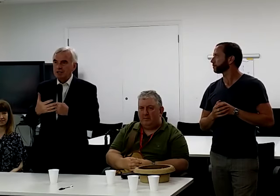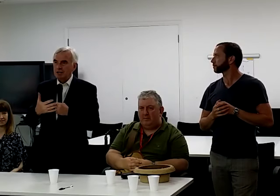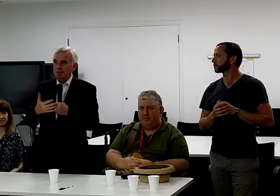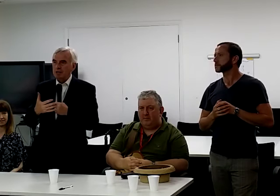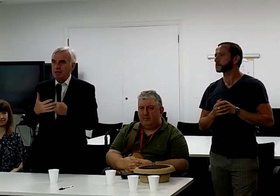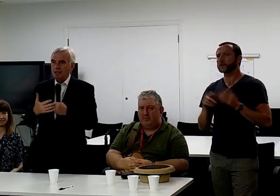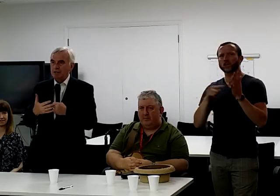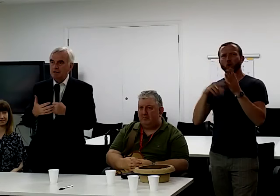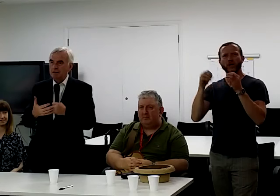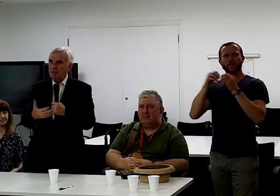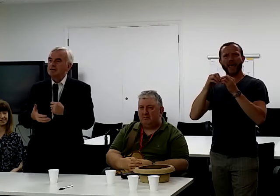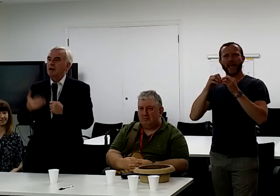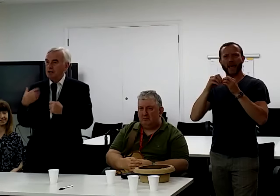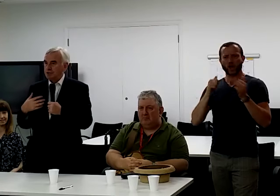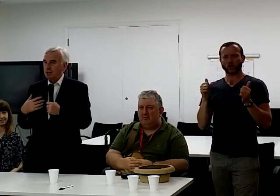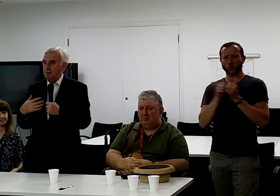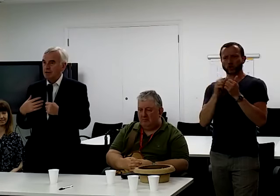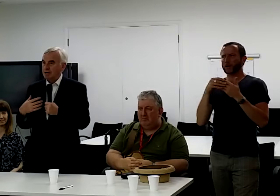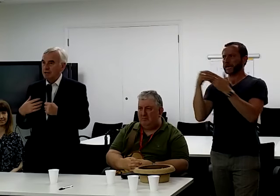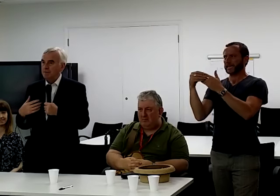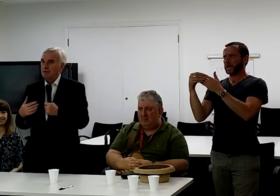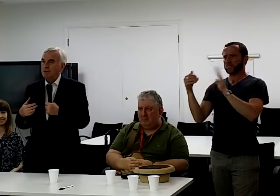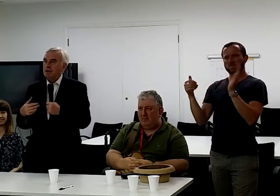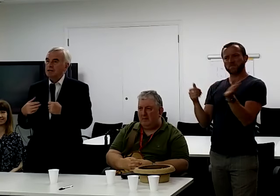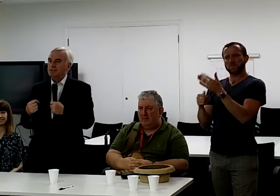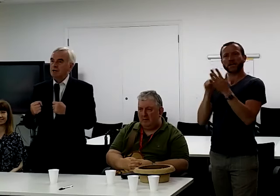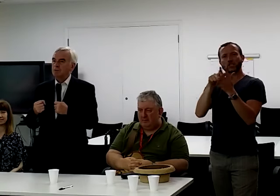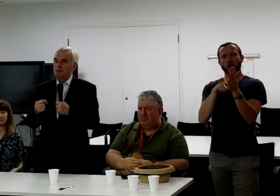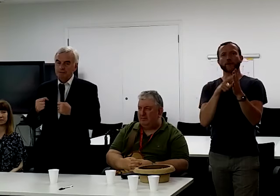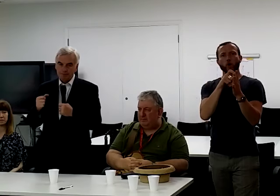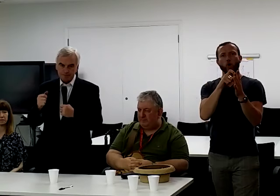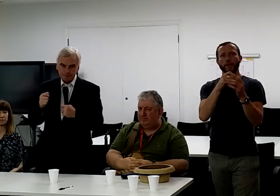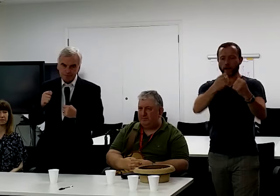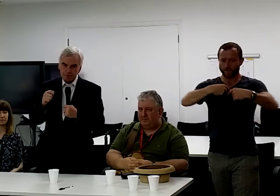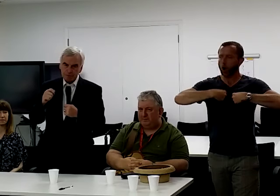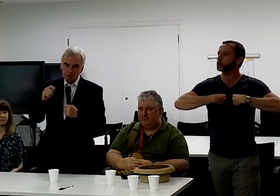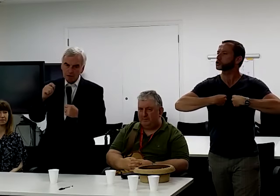He's not their type of leader. He's our type of leader.